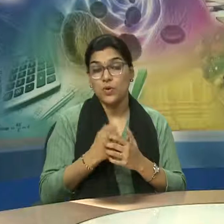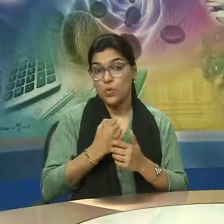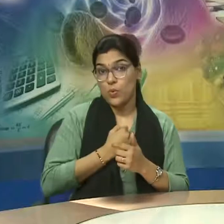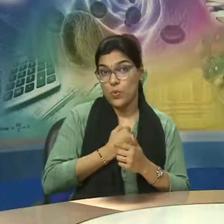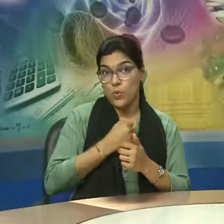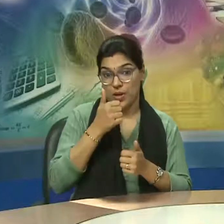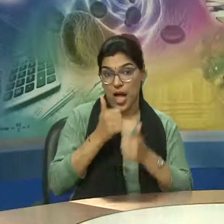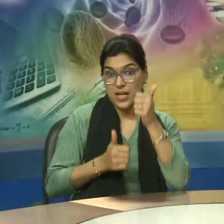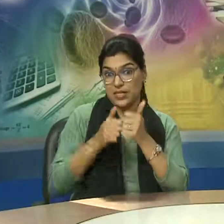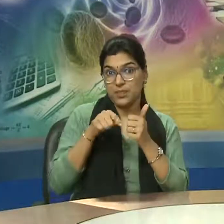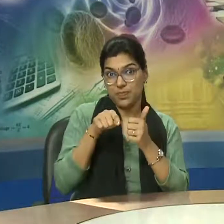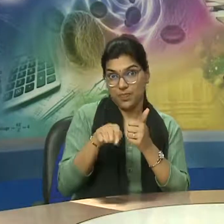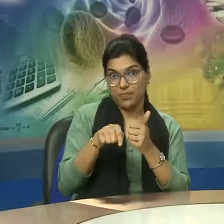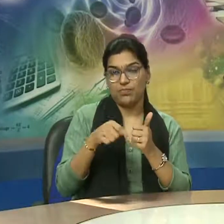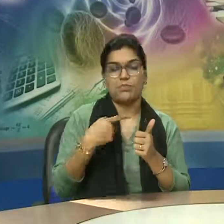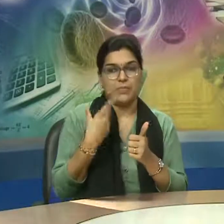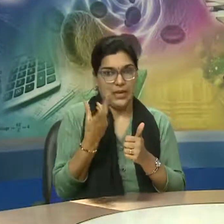you how to use